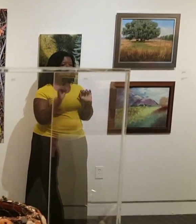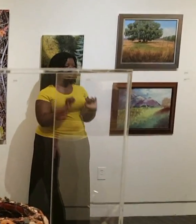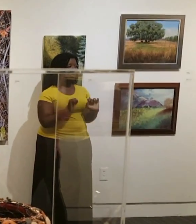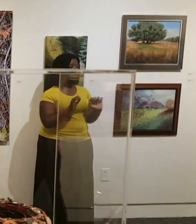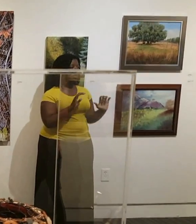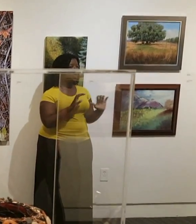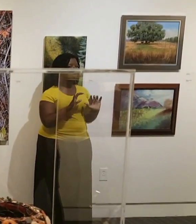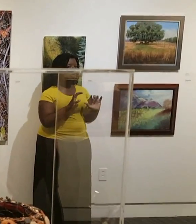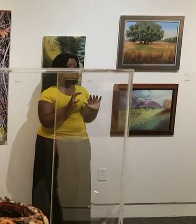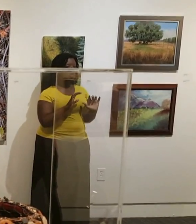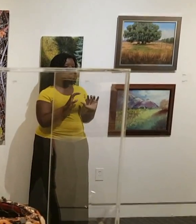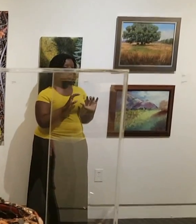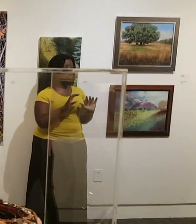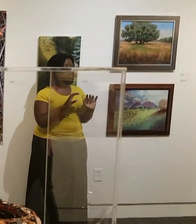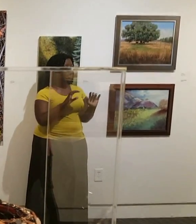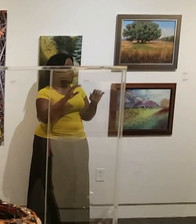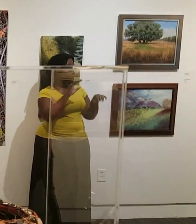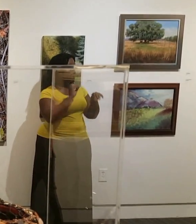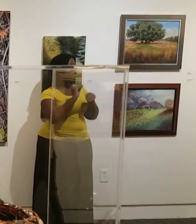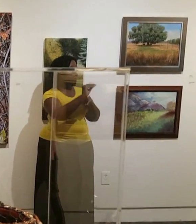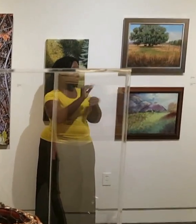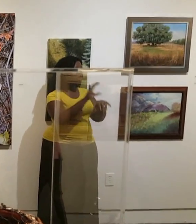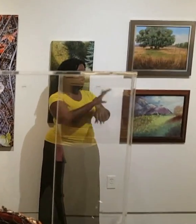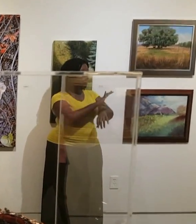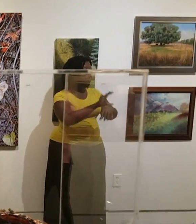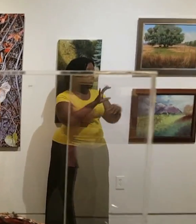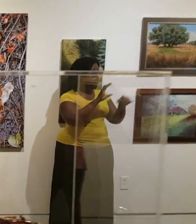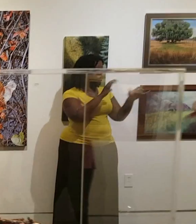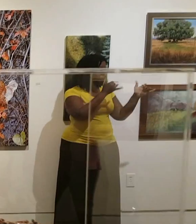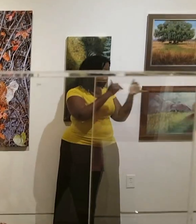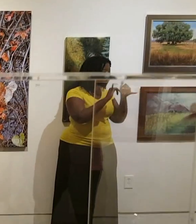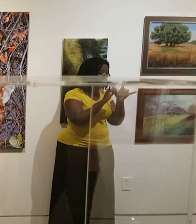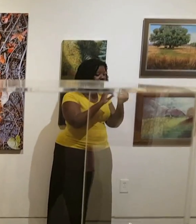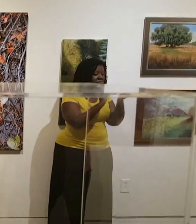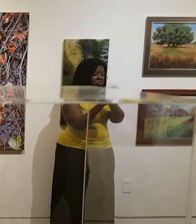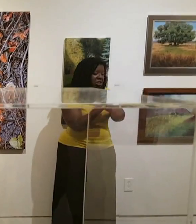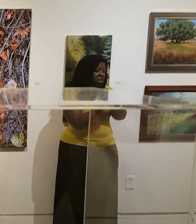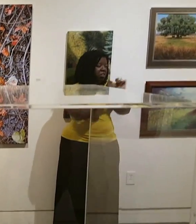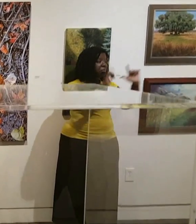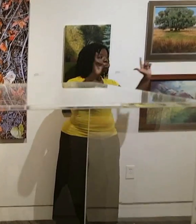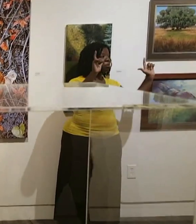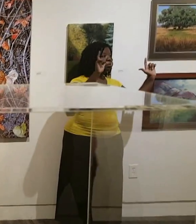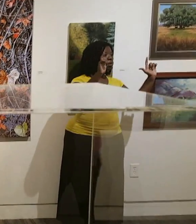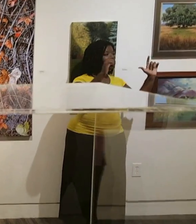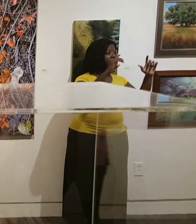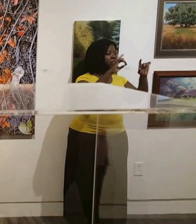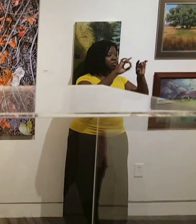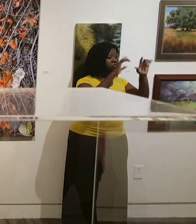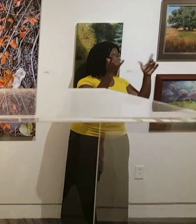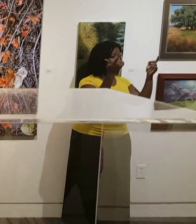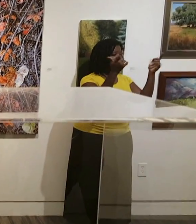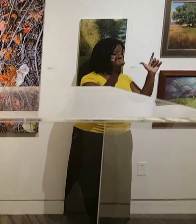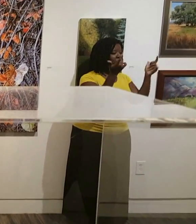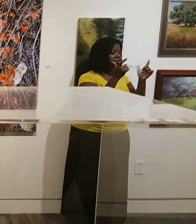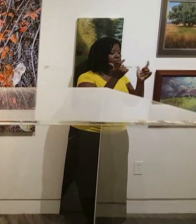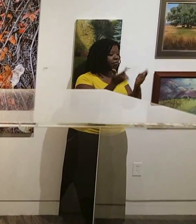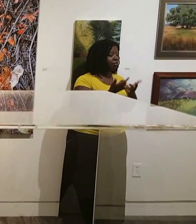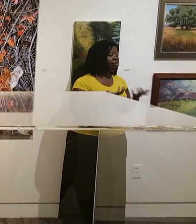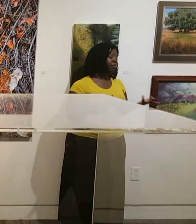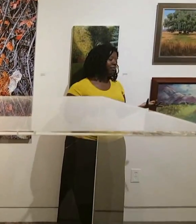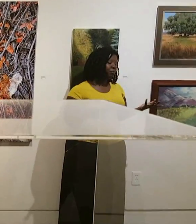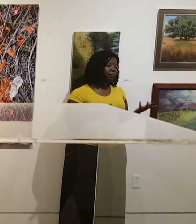can do when you put it on the computer. You can play with it, you can change it, you can blow it up, you can eliminate and crop and crop and